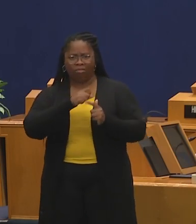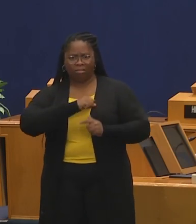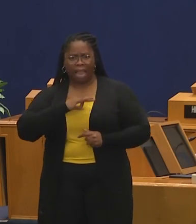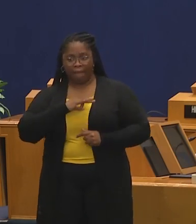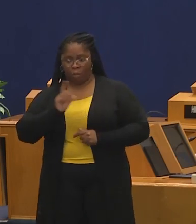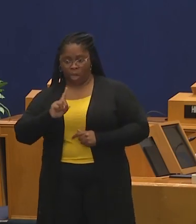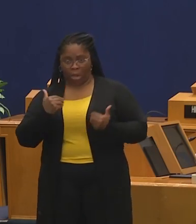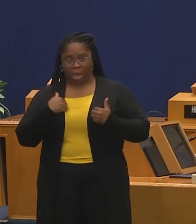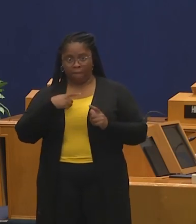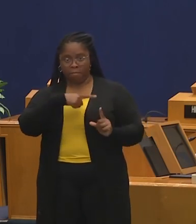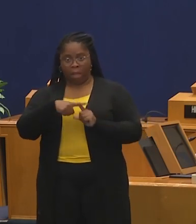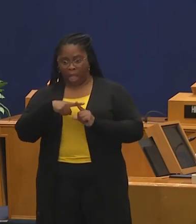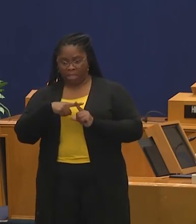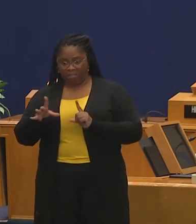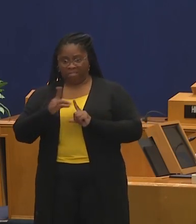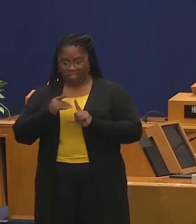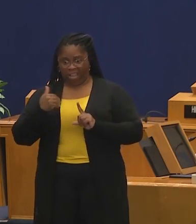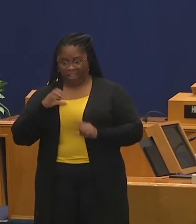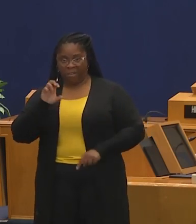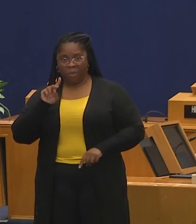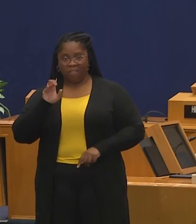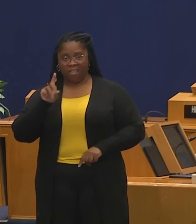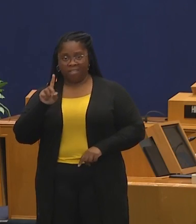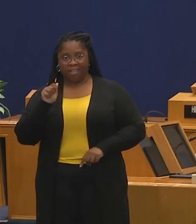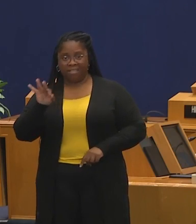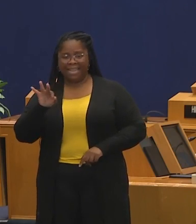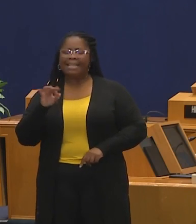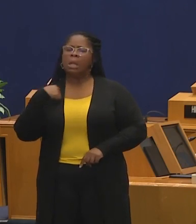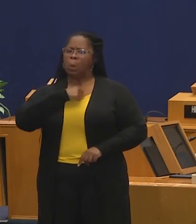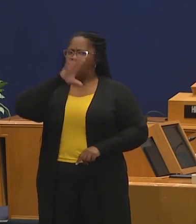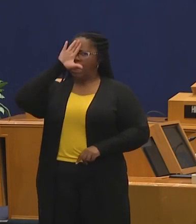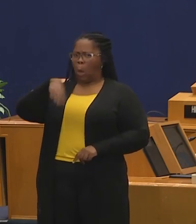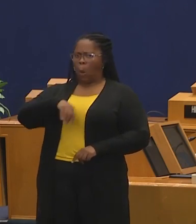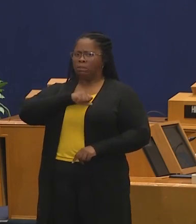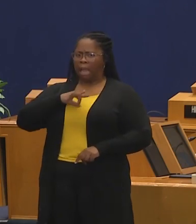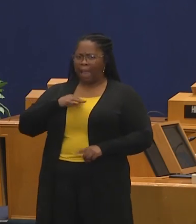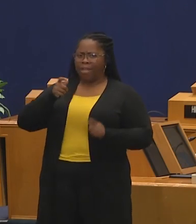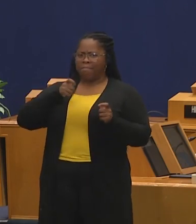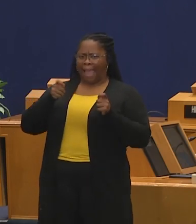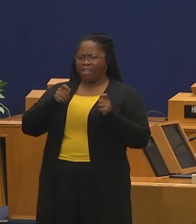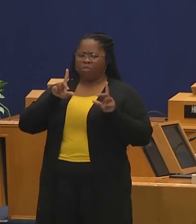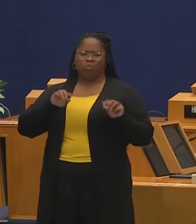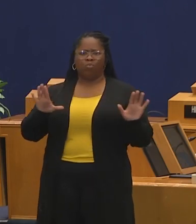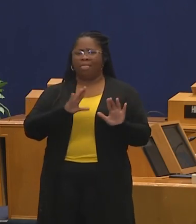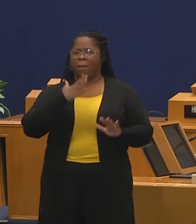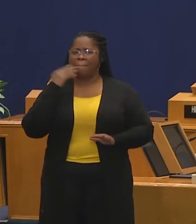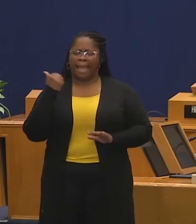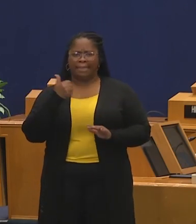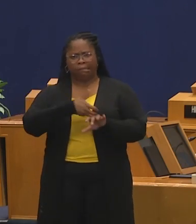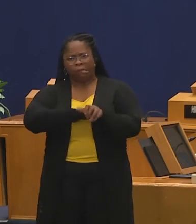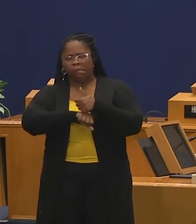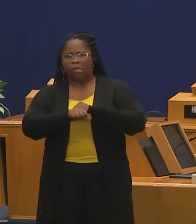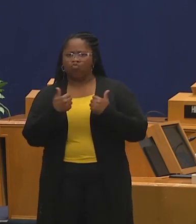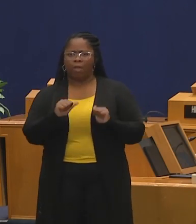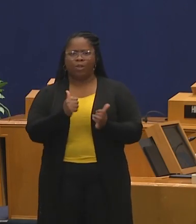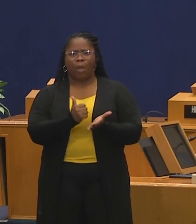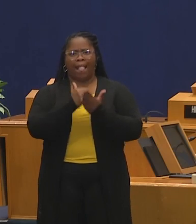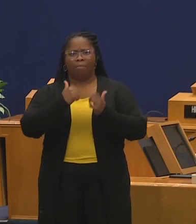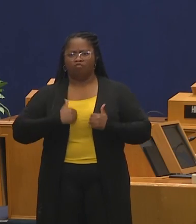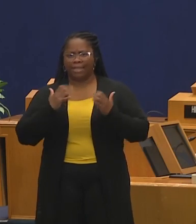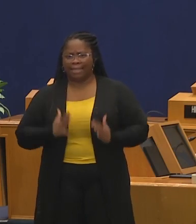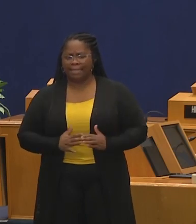know that management and staff are doing their very best to protect the health of their residents. We also acknowledge that residents in many of these